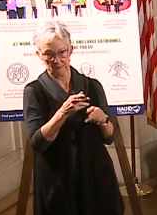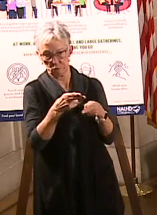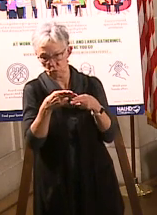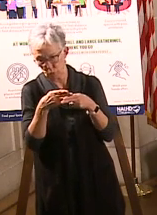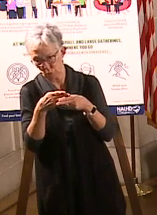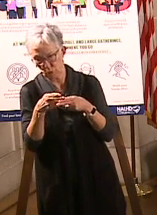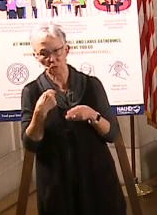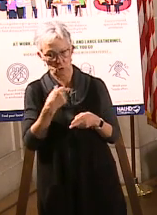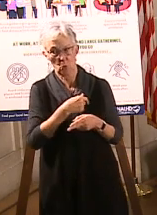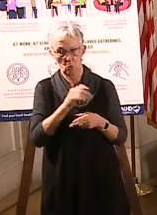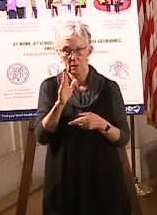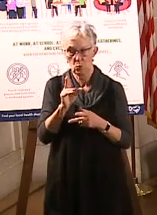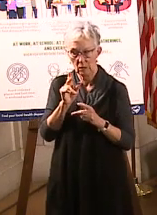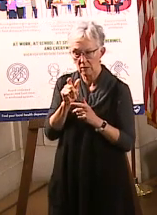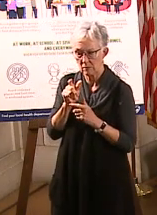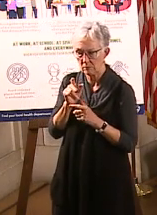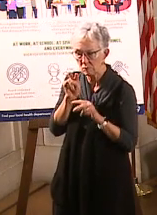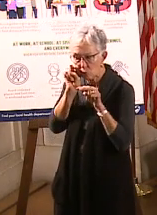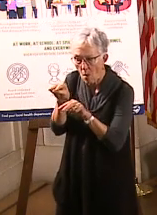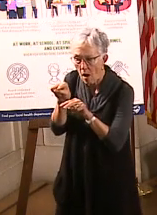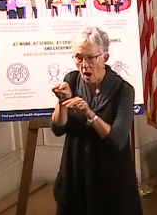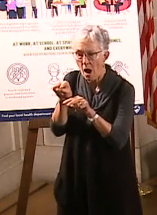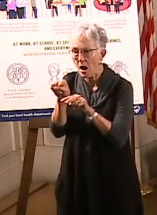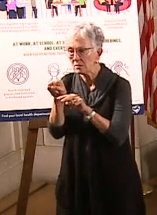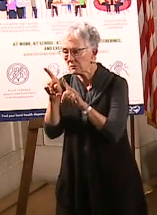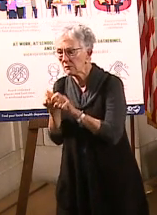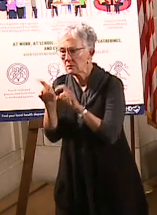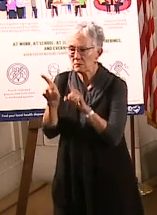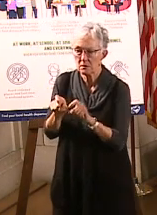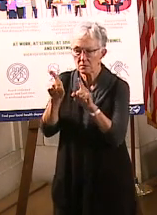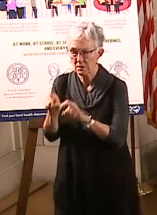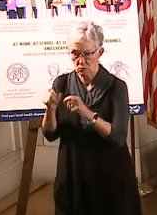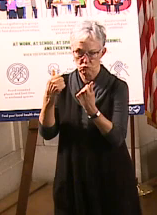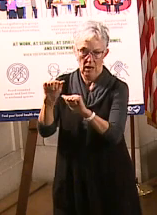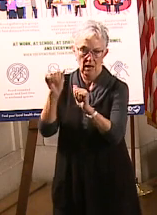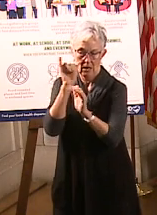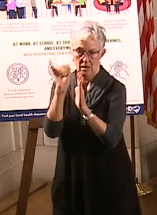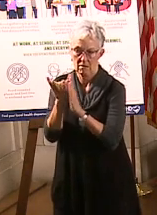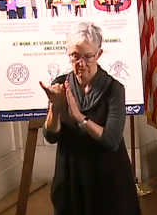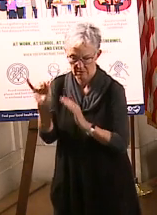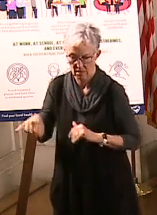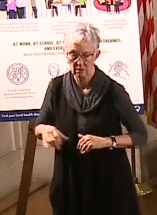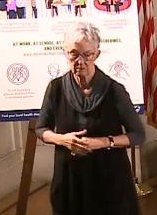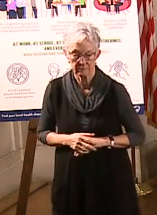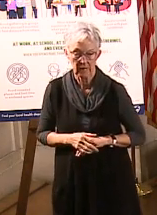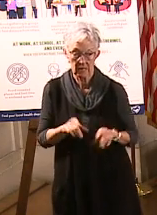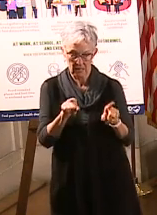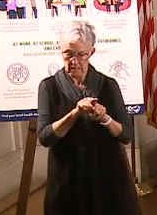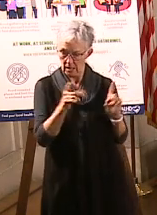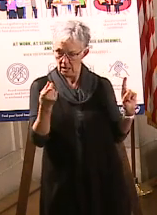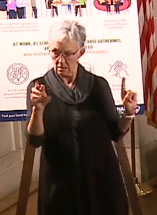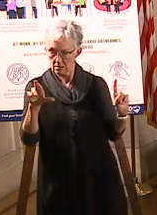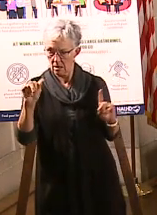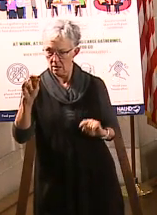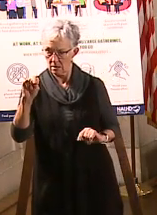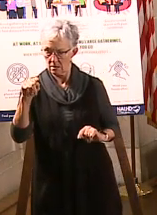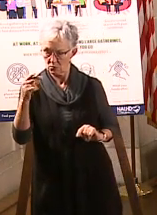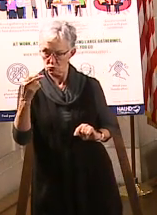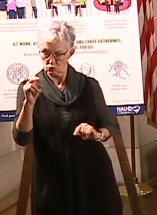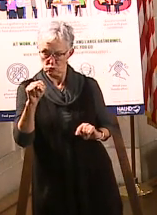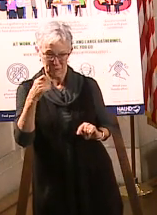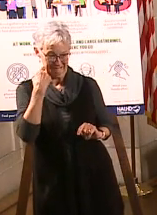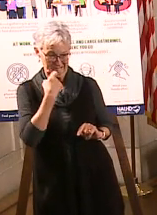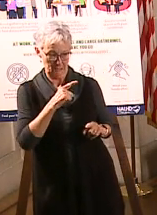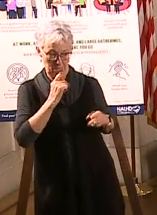that strain ends up coming to Nebraska. And of course, again, as Dr. Anthone pointed out, this is another great reason why we need to continue